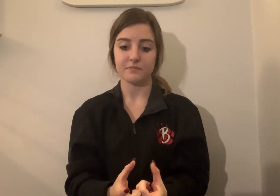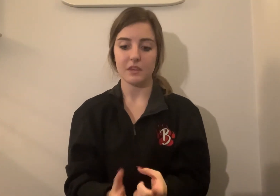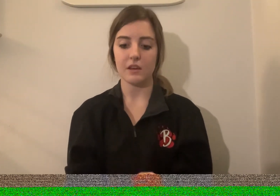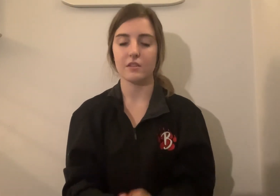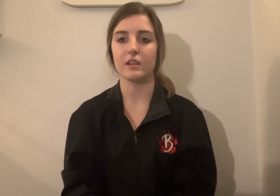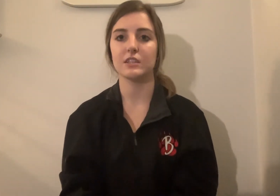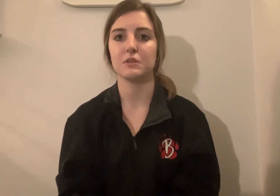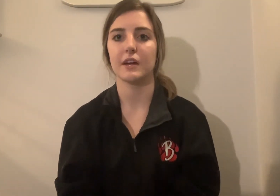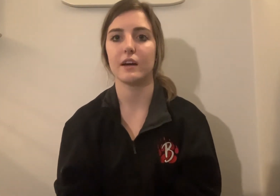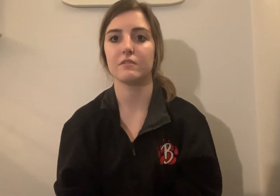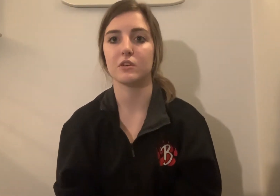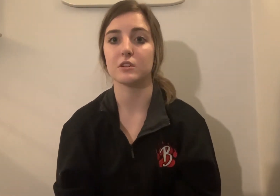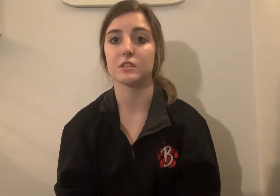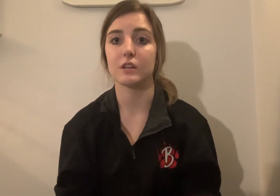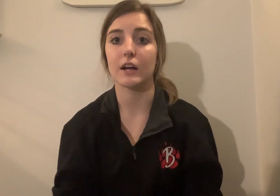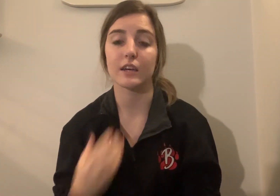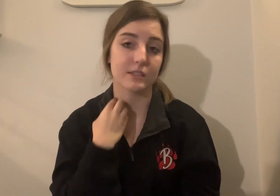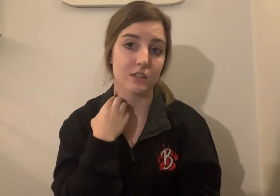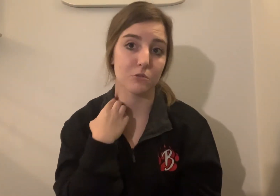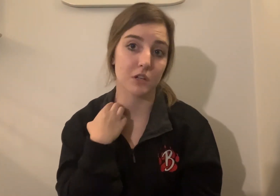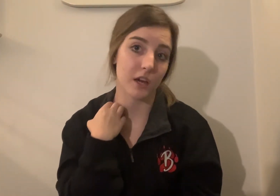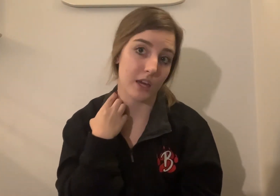And the last one I have are stockings that you would hang